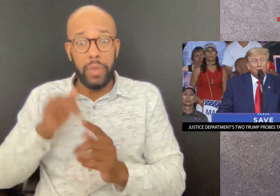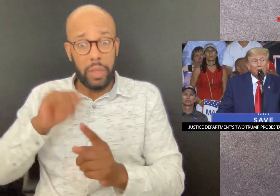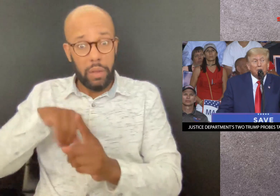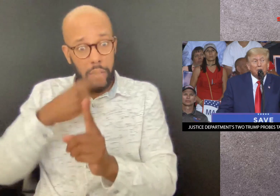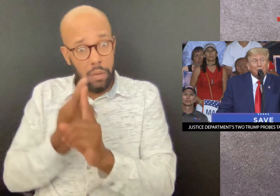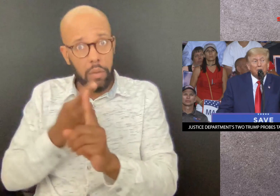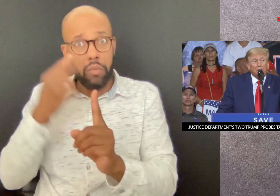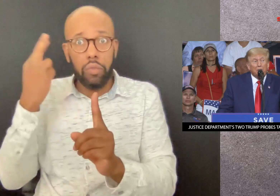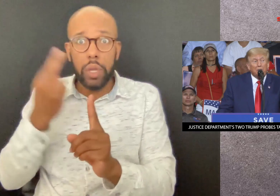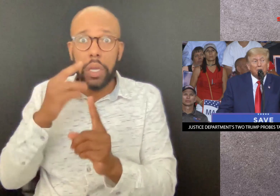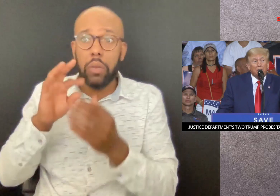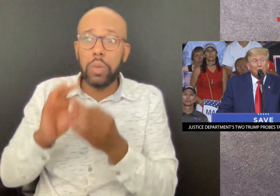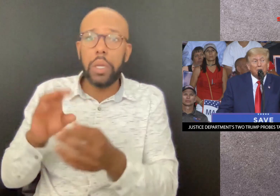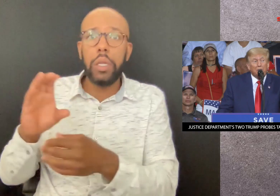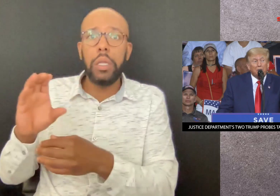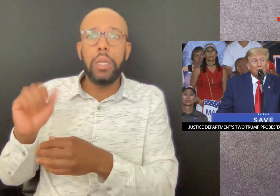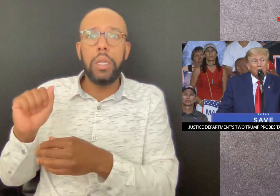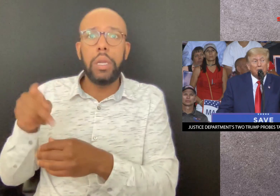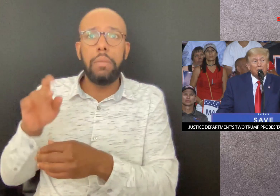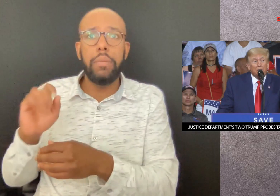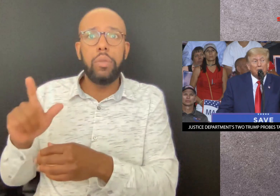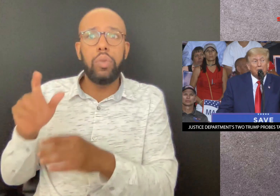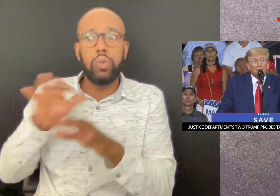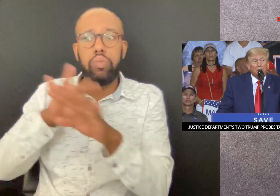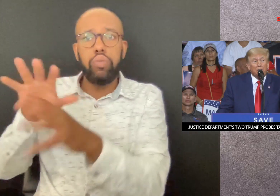and the subpoena goes beyond the capital riot